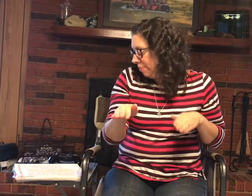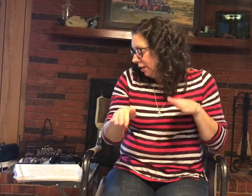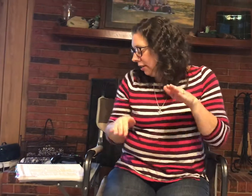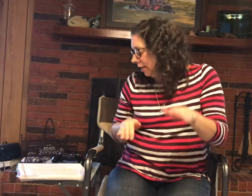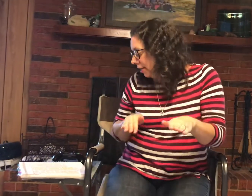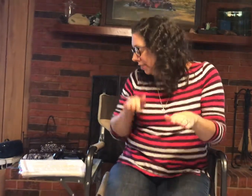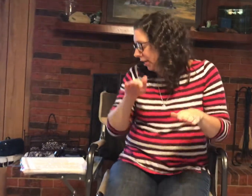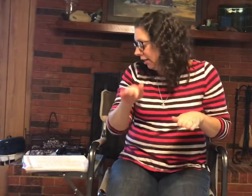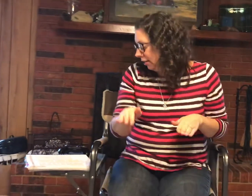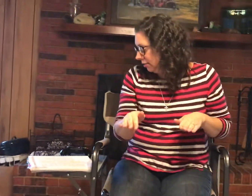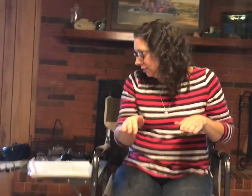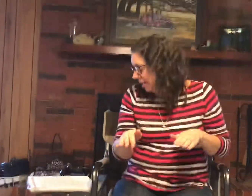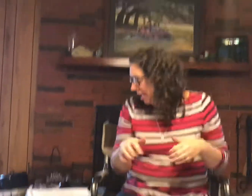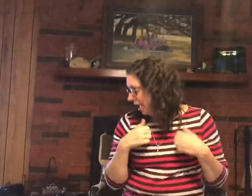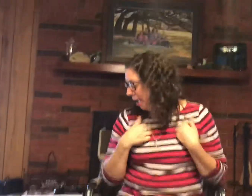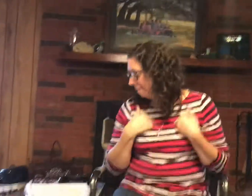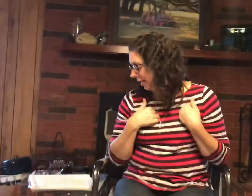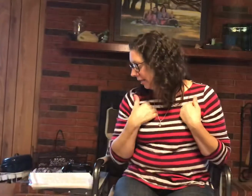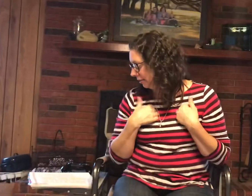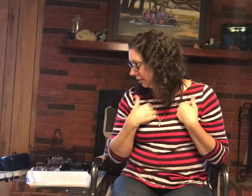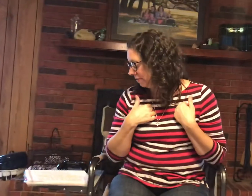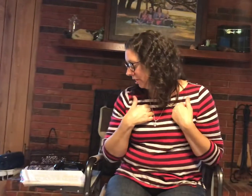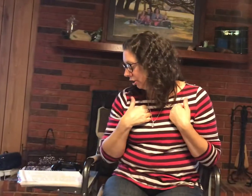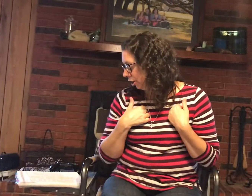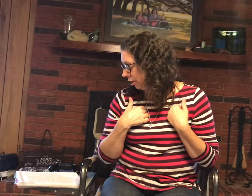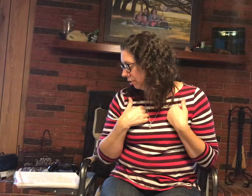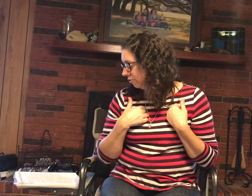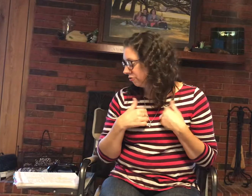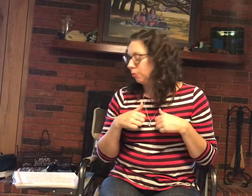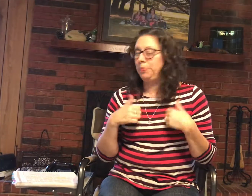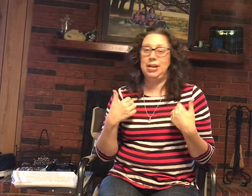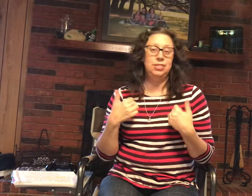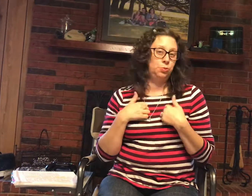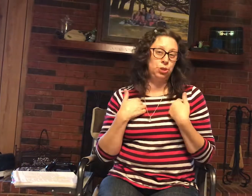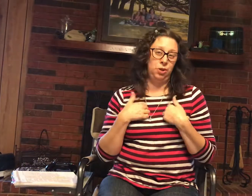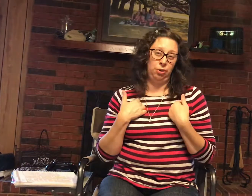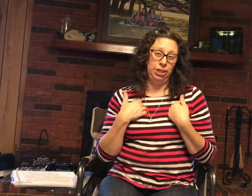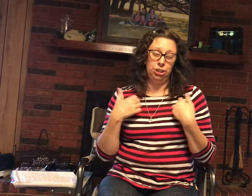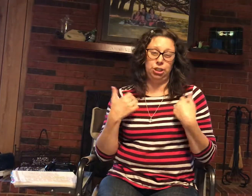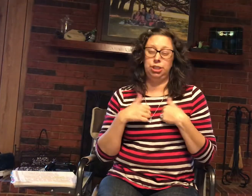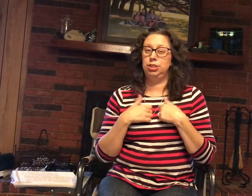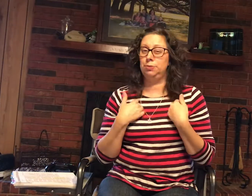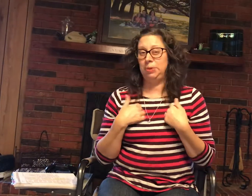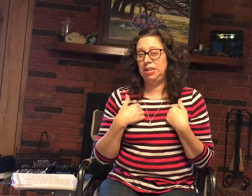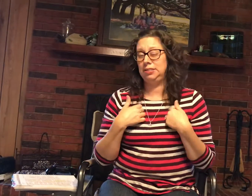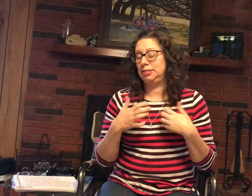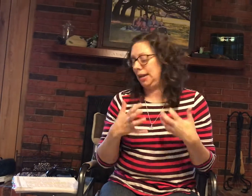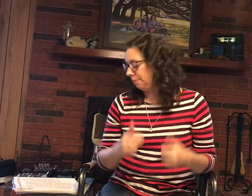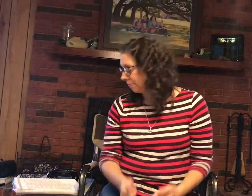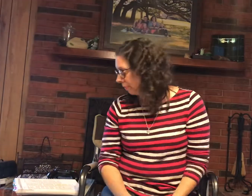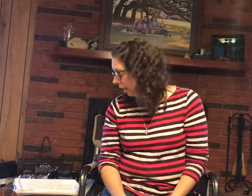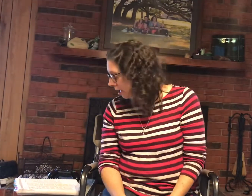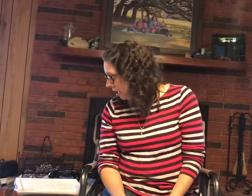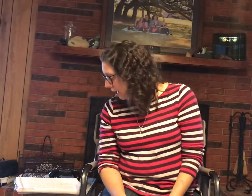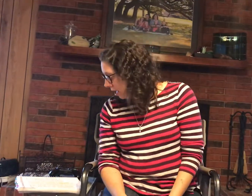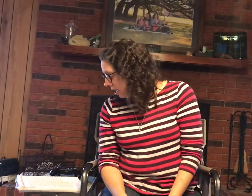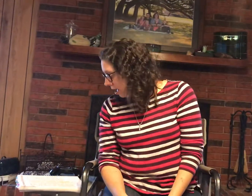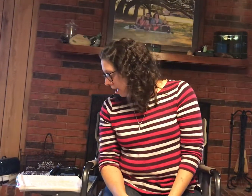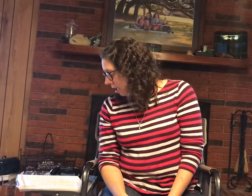creeping things, and beasts of the earth. For beasts, we're doing creatures, beasts, same.